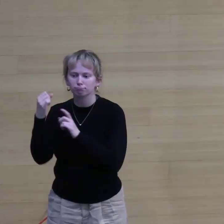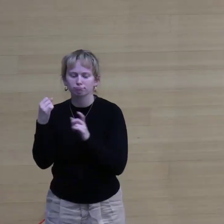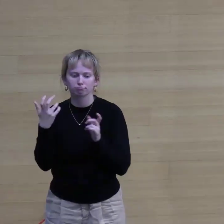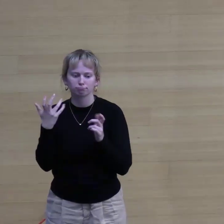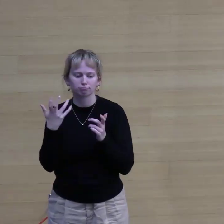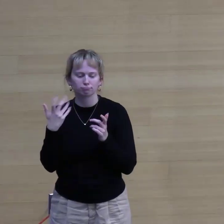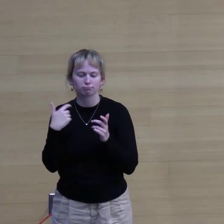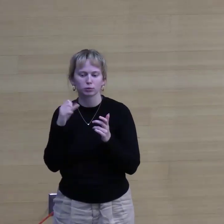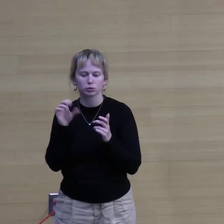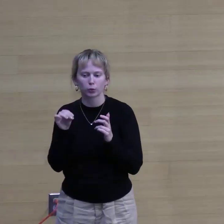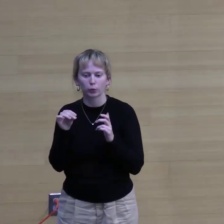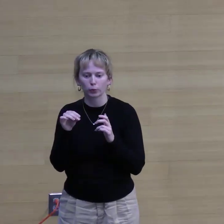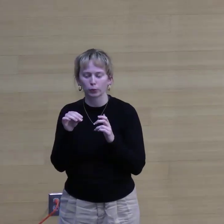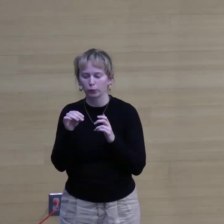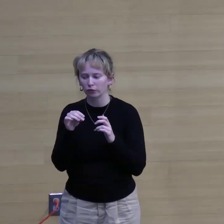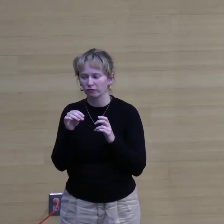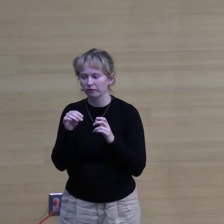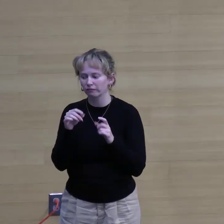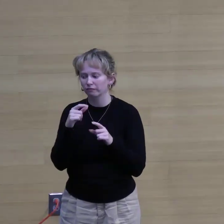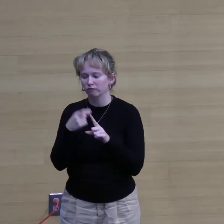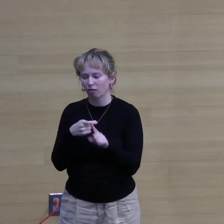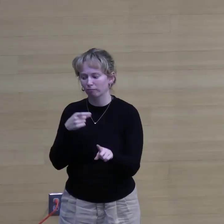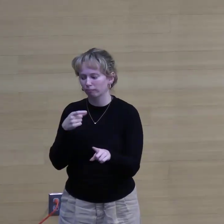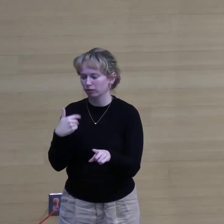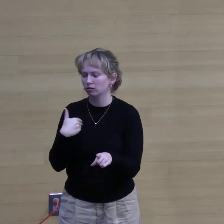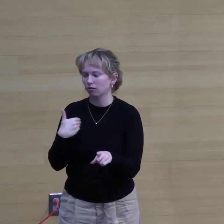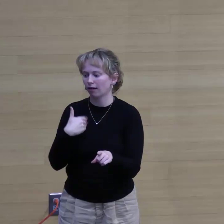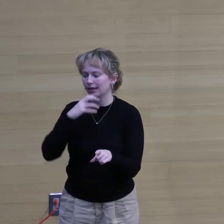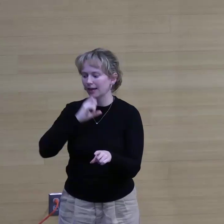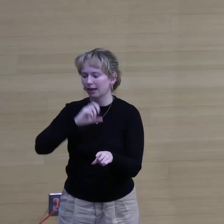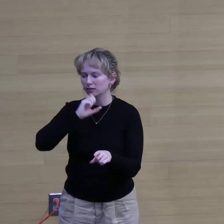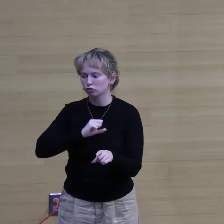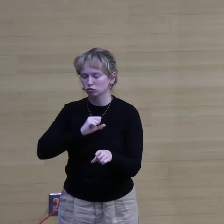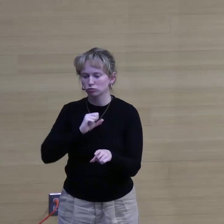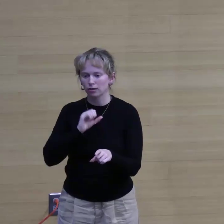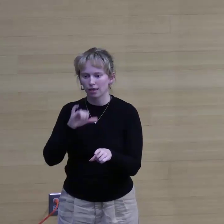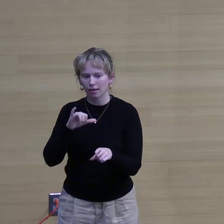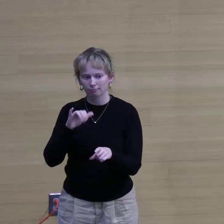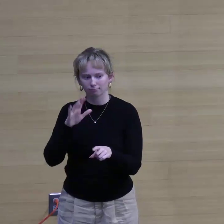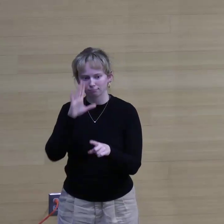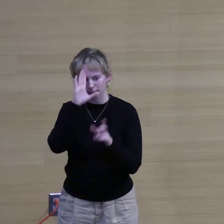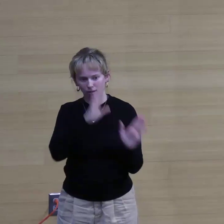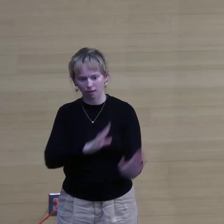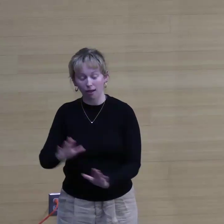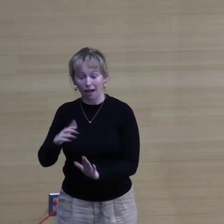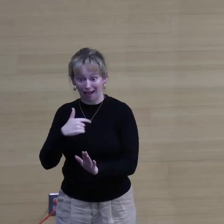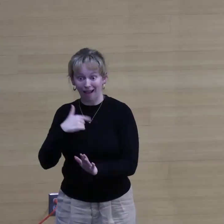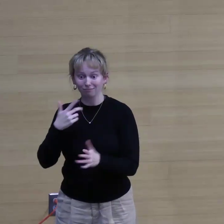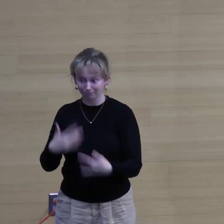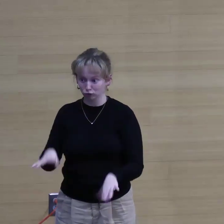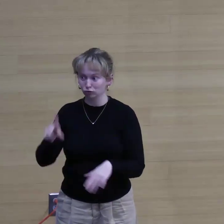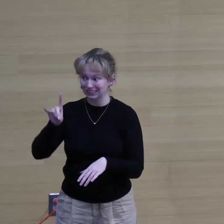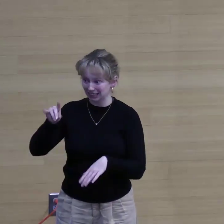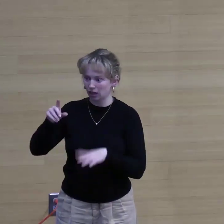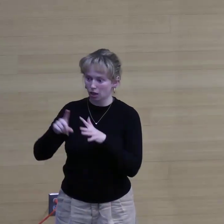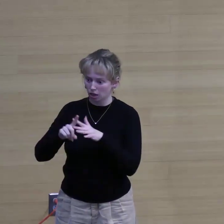And so from a very young age, we had the plan. I did lose him once,